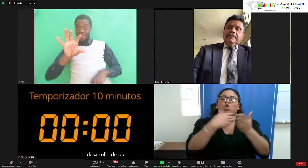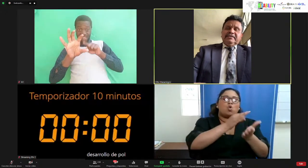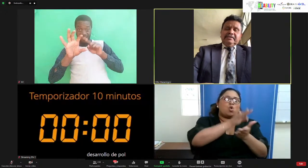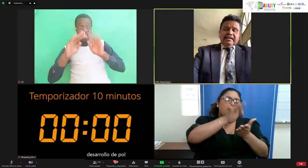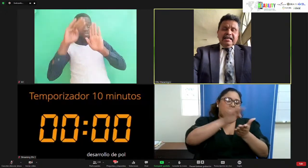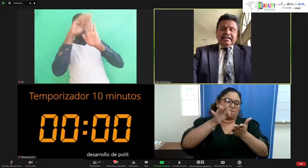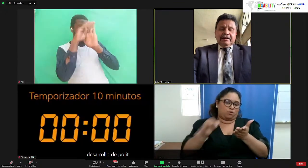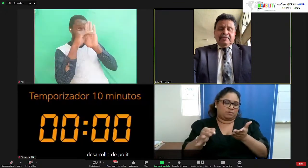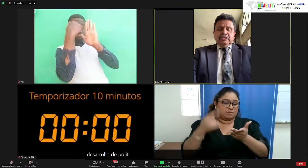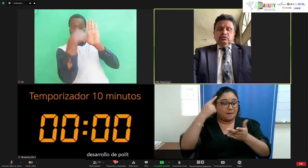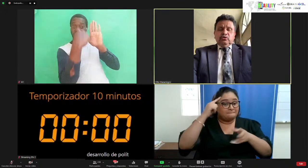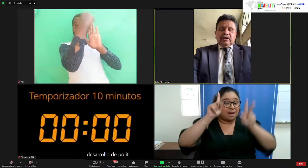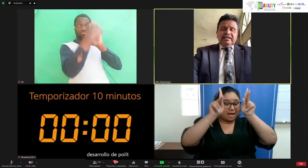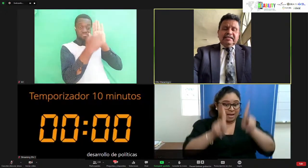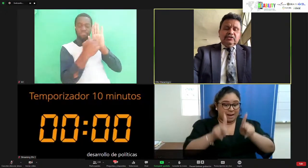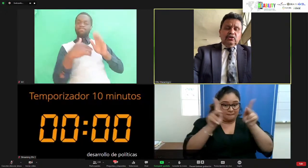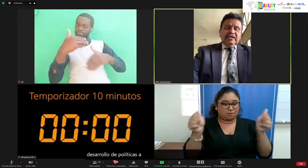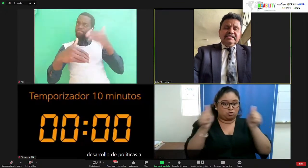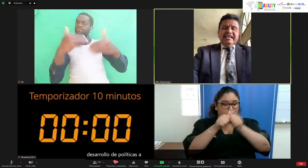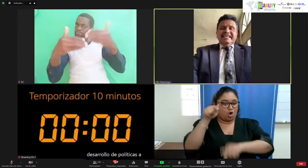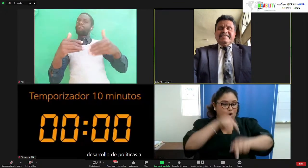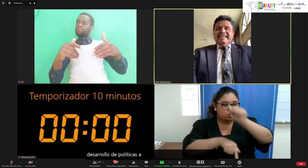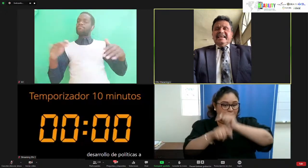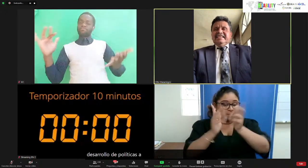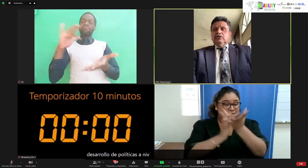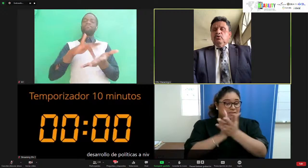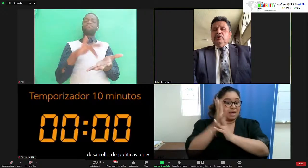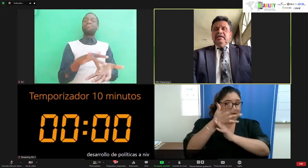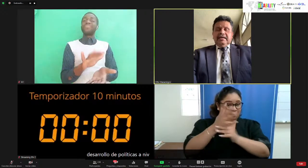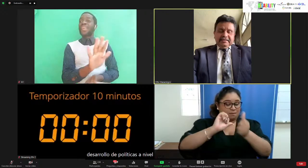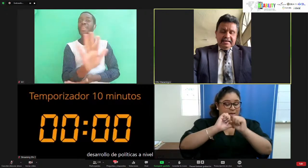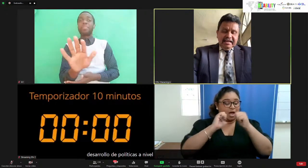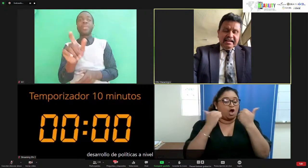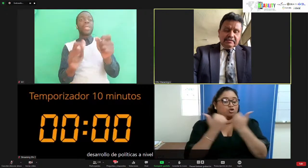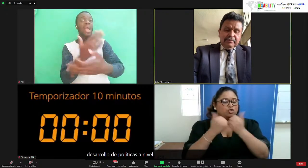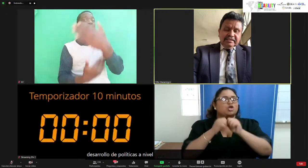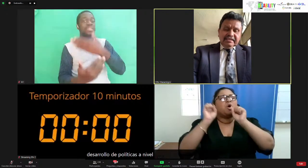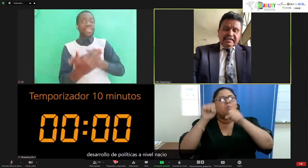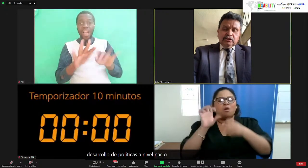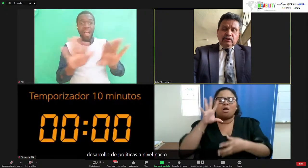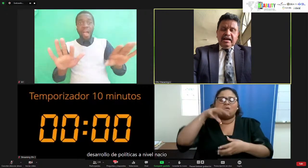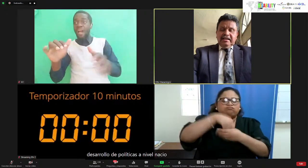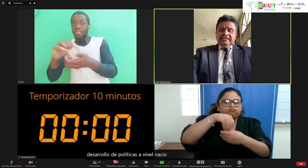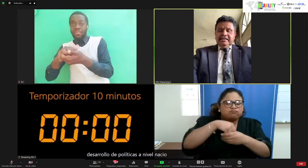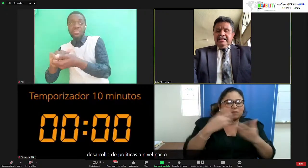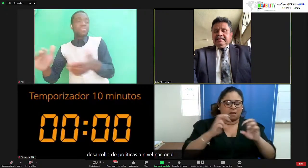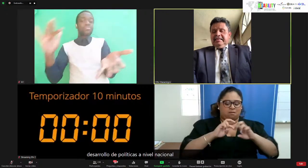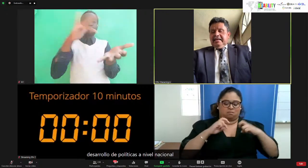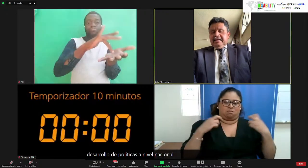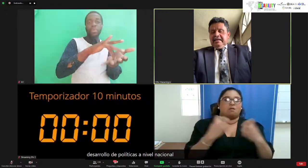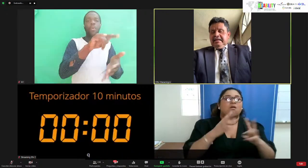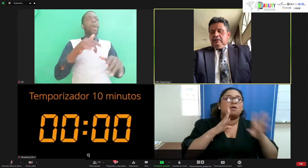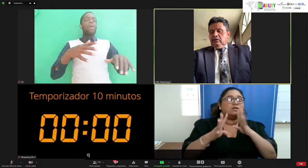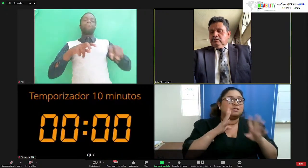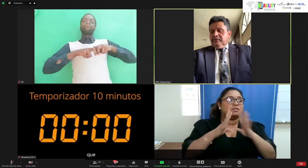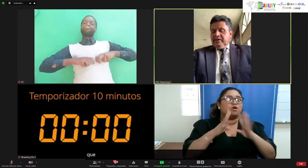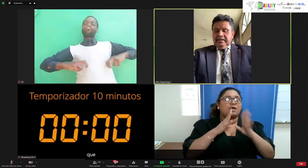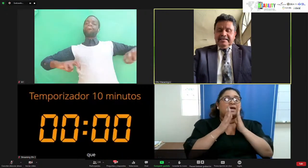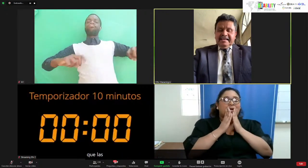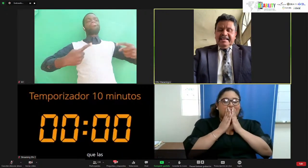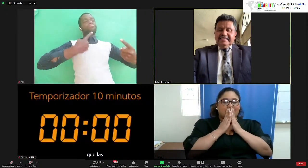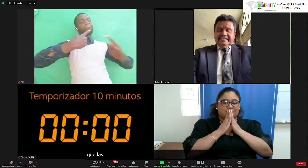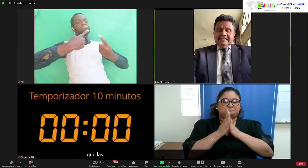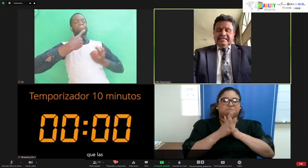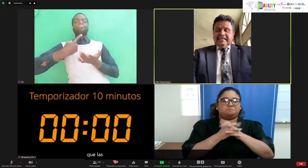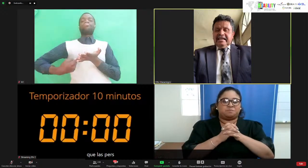nationwide so that persons with disabilities through their organizations would be included in the national